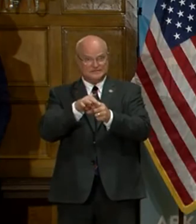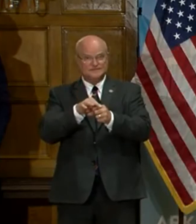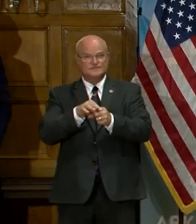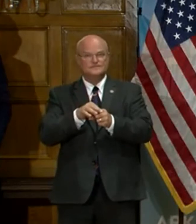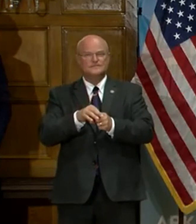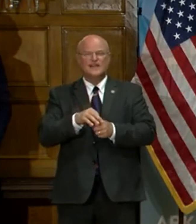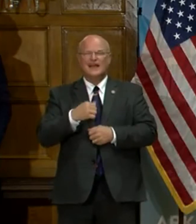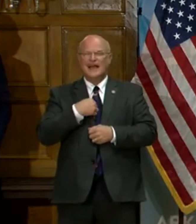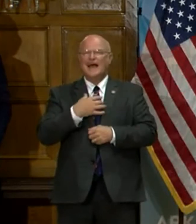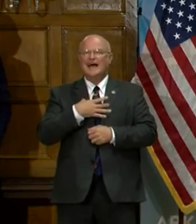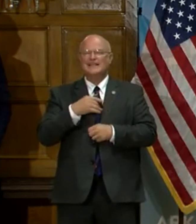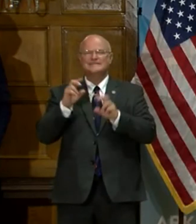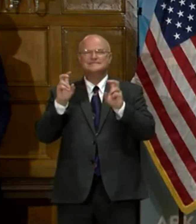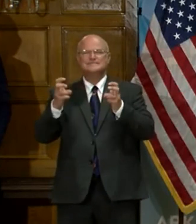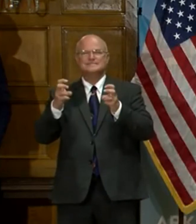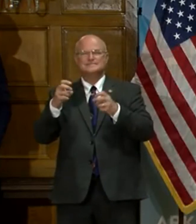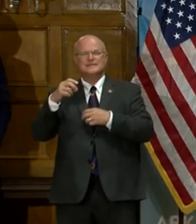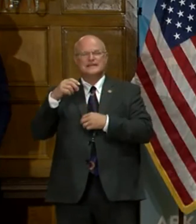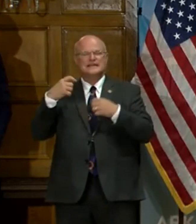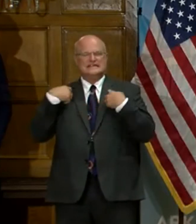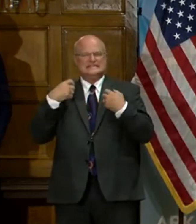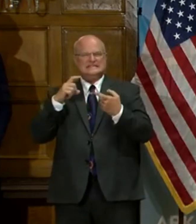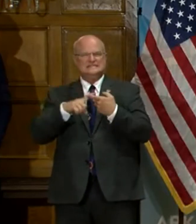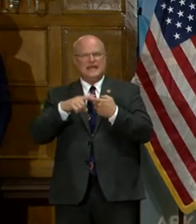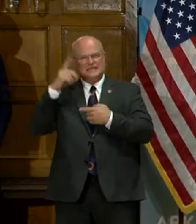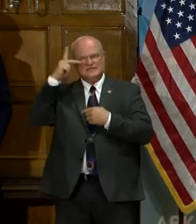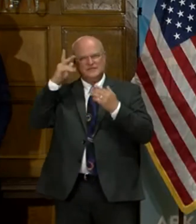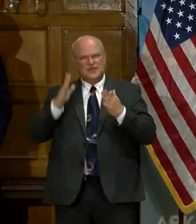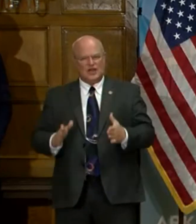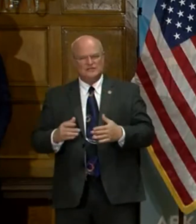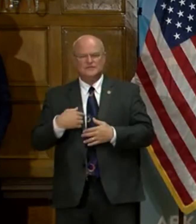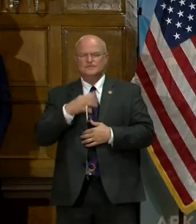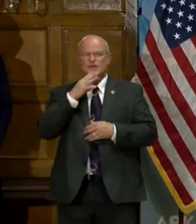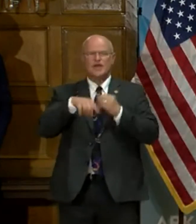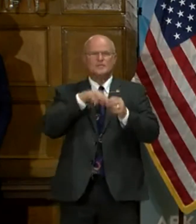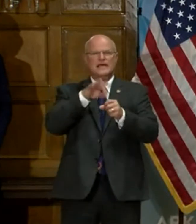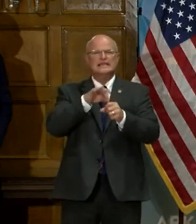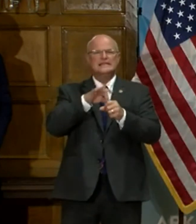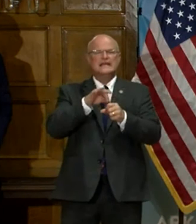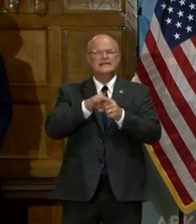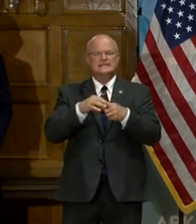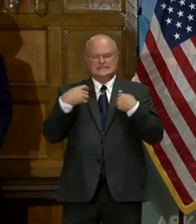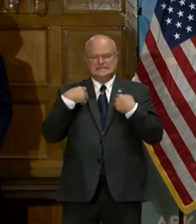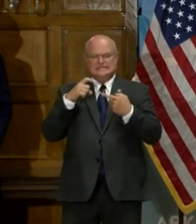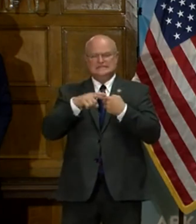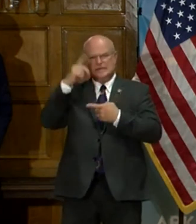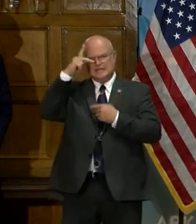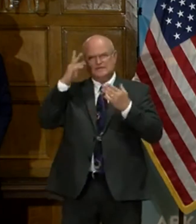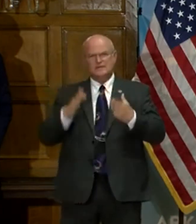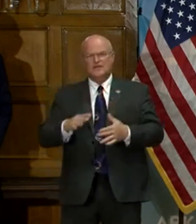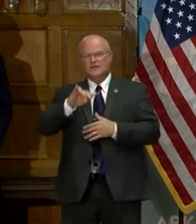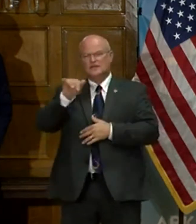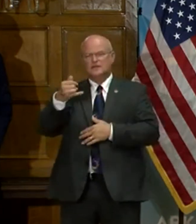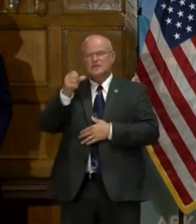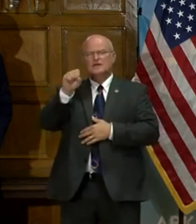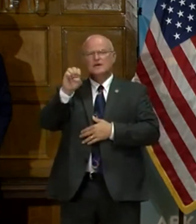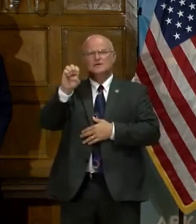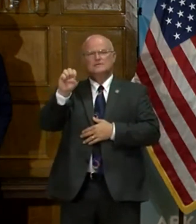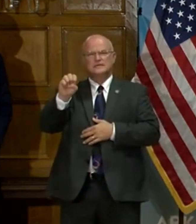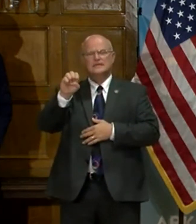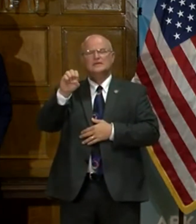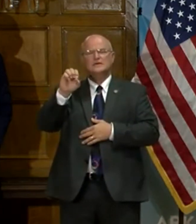I always like to quote this Spanish philosopher anytime I'm talking about elections, and it's Spanish philosopher Jose